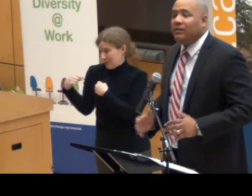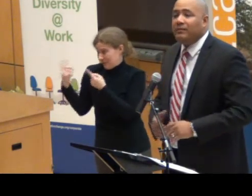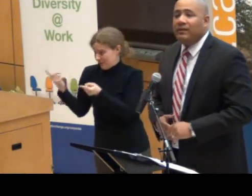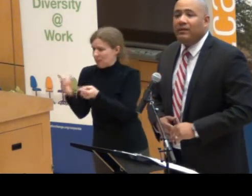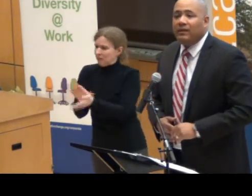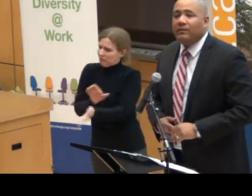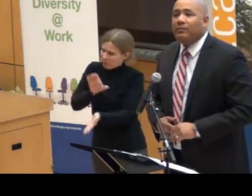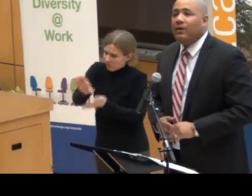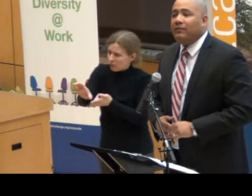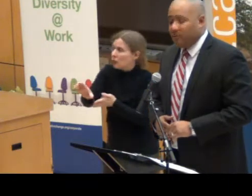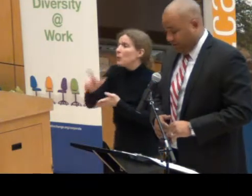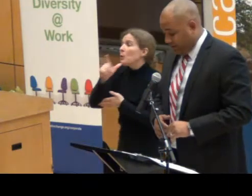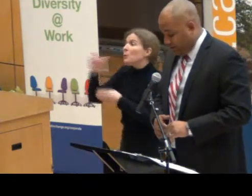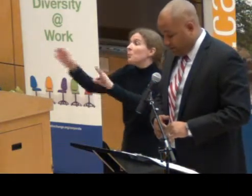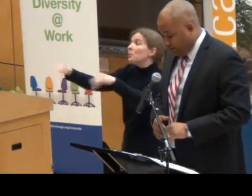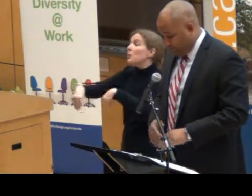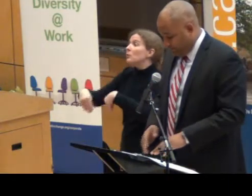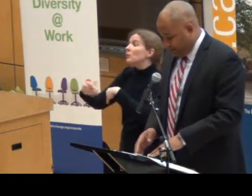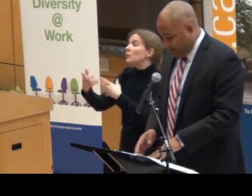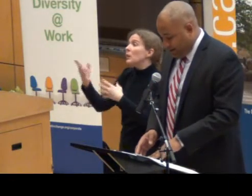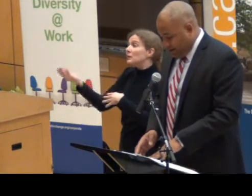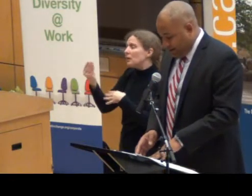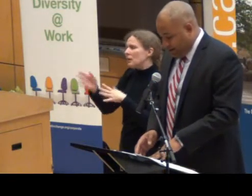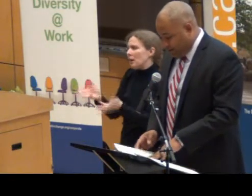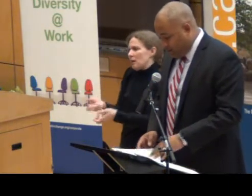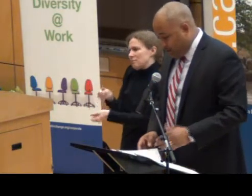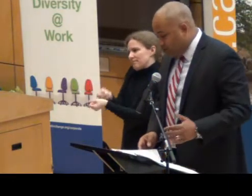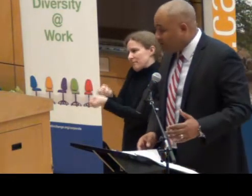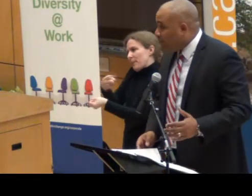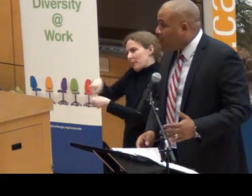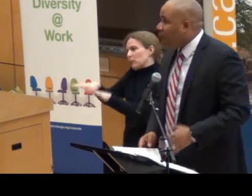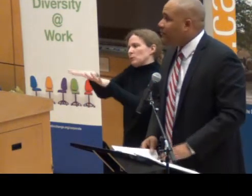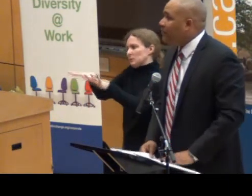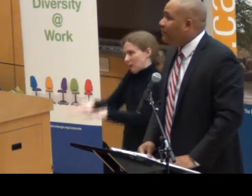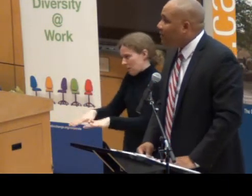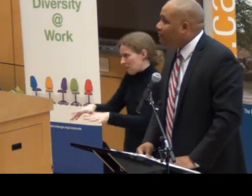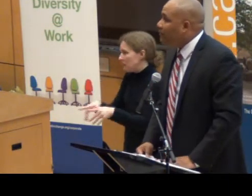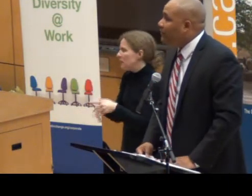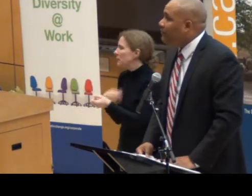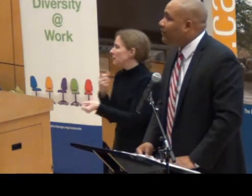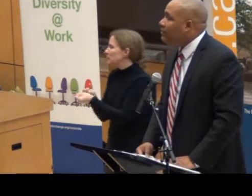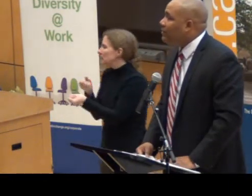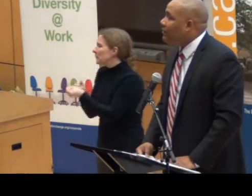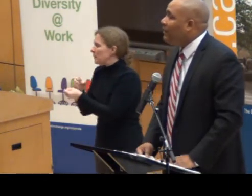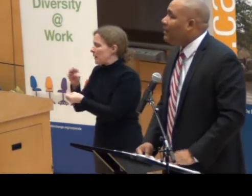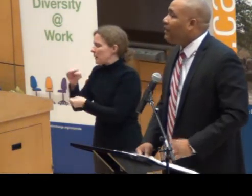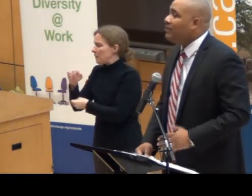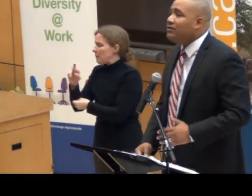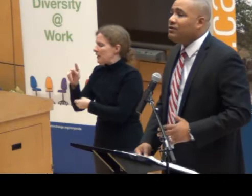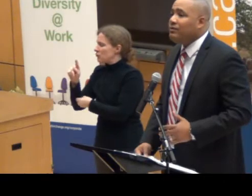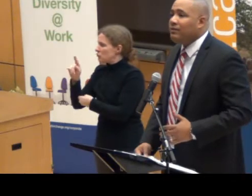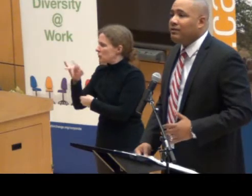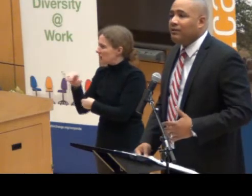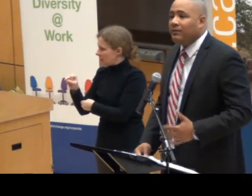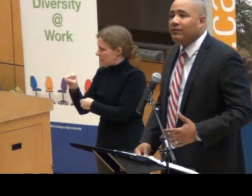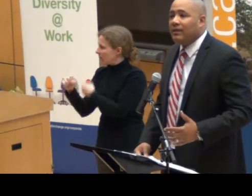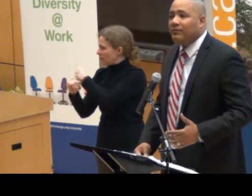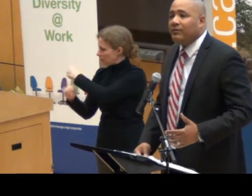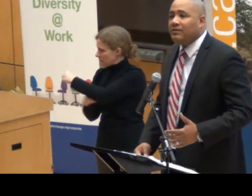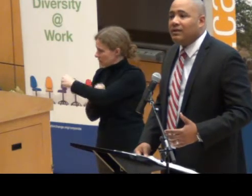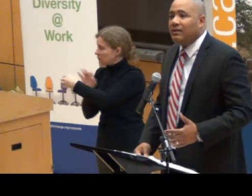newcomers settle here in the province of Ontario. And that's why we support groups like the Maytree Foundation when it comes to